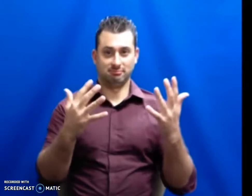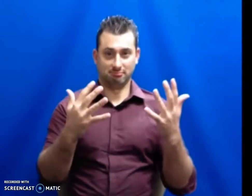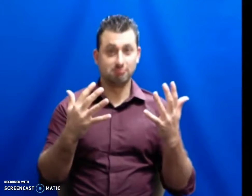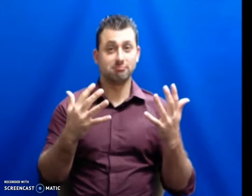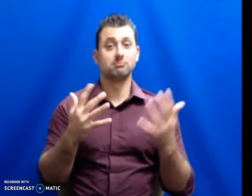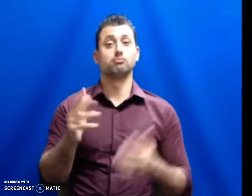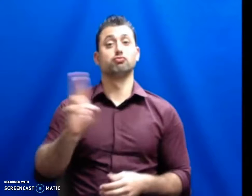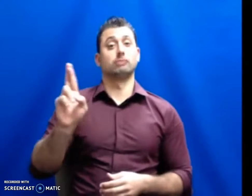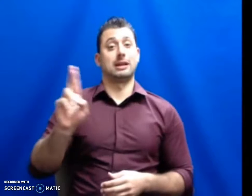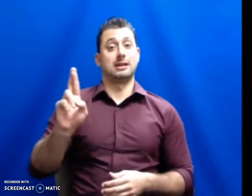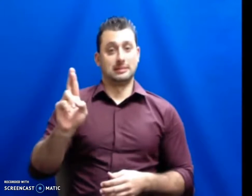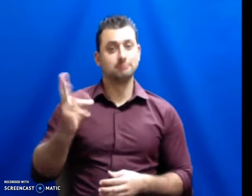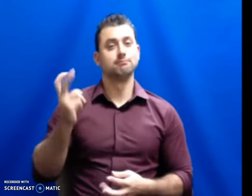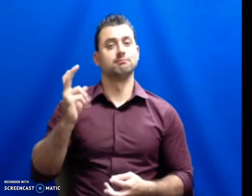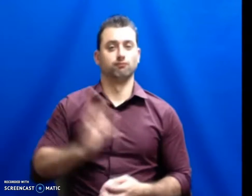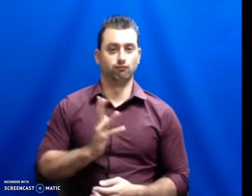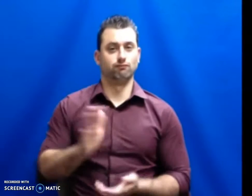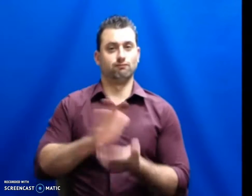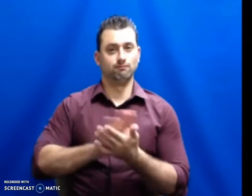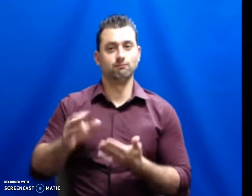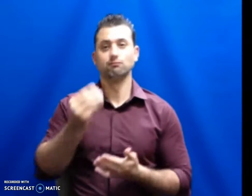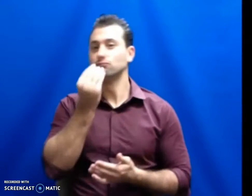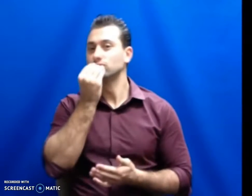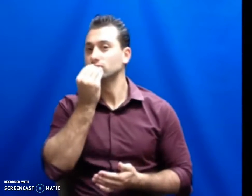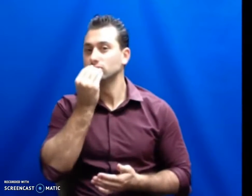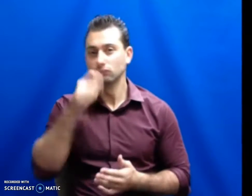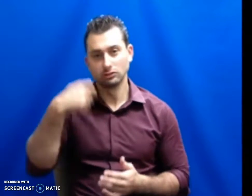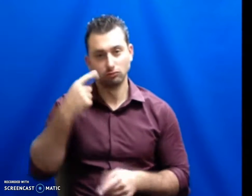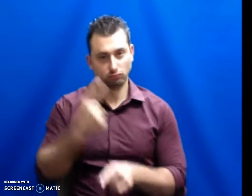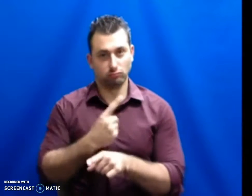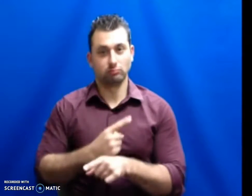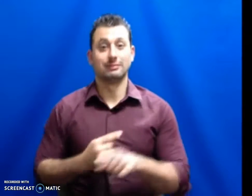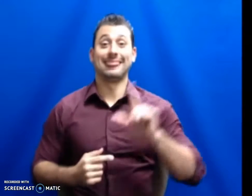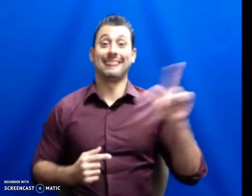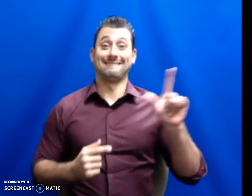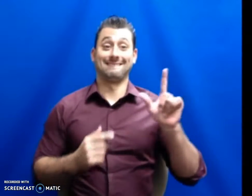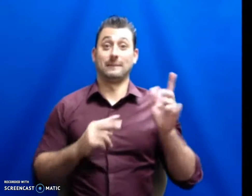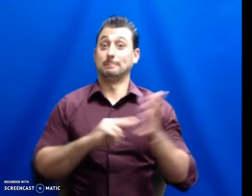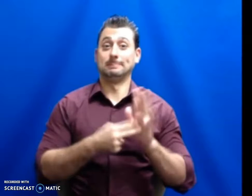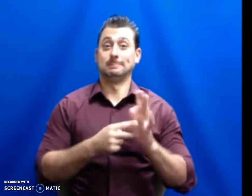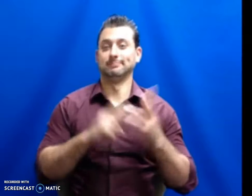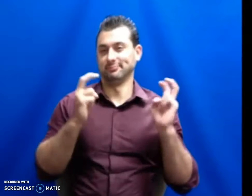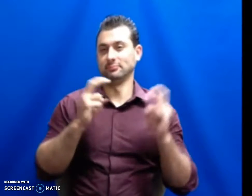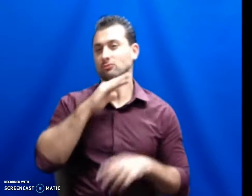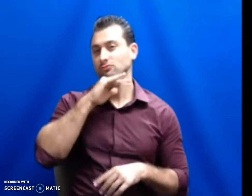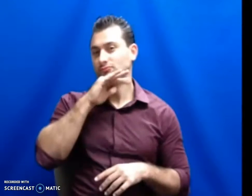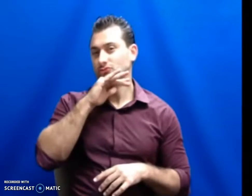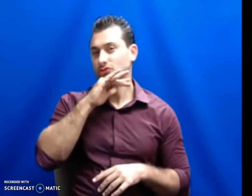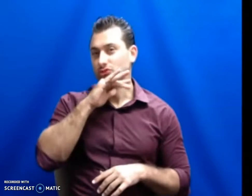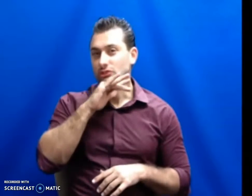Well, it has something to do with his hands. Using your right hand is fine. You can do that to eat food or